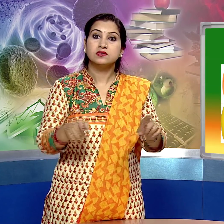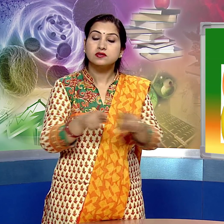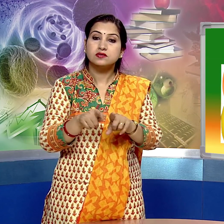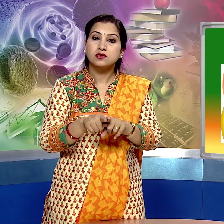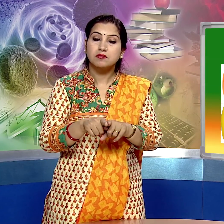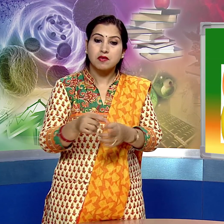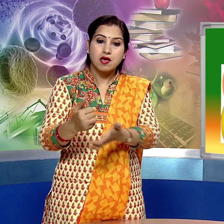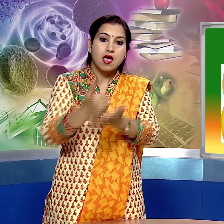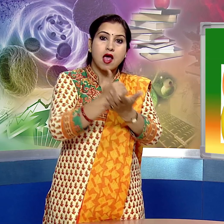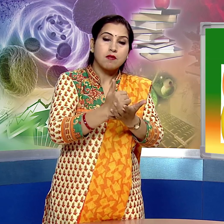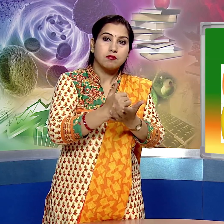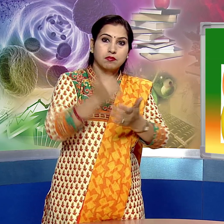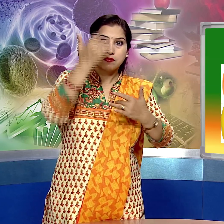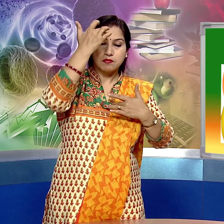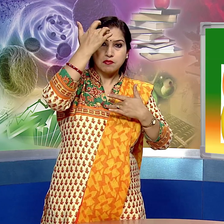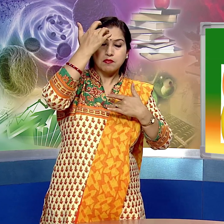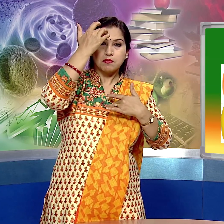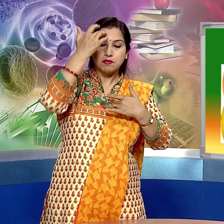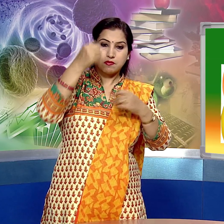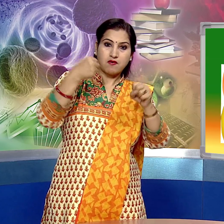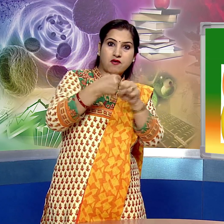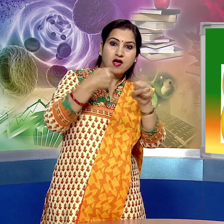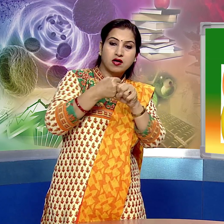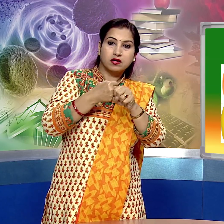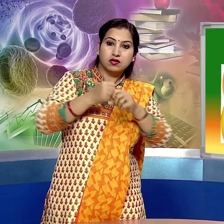helps in fighting the disease-causing germs.